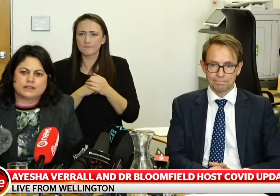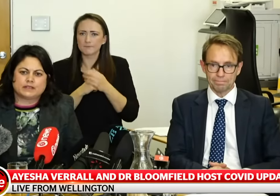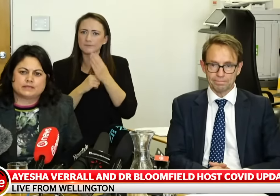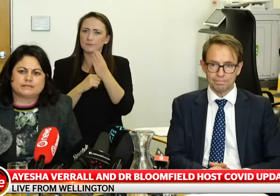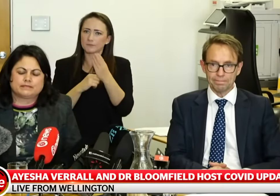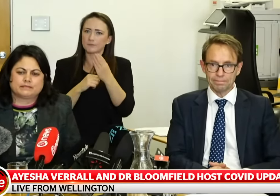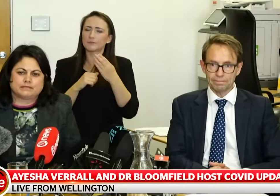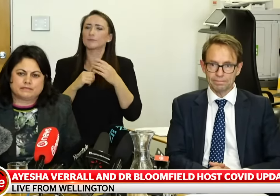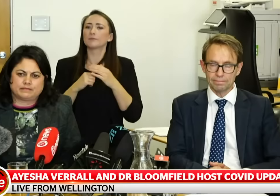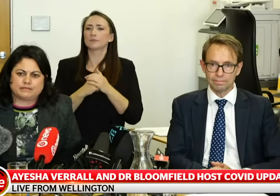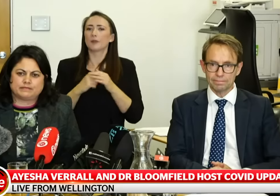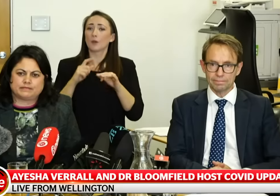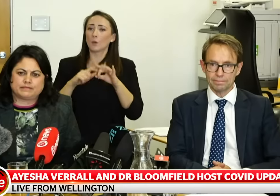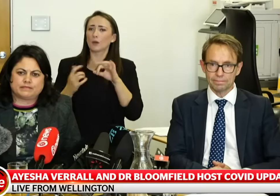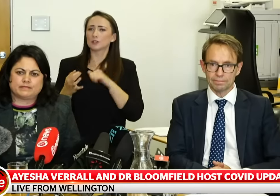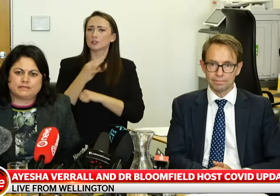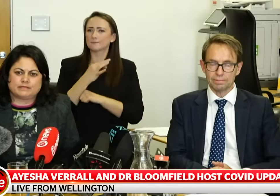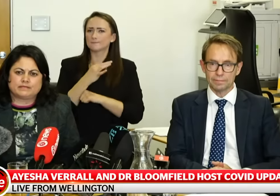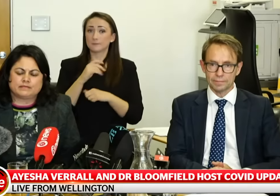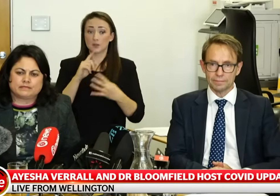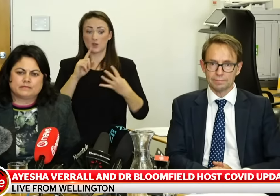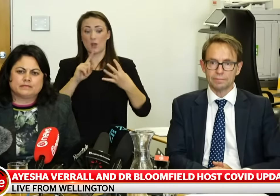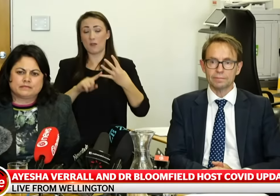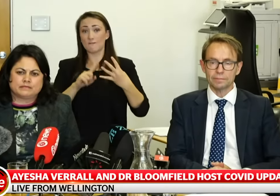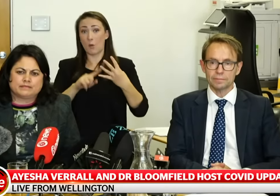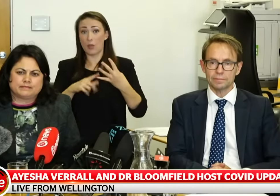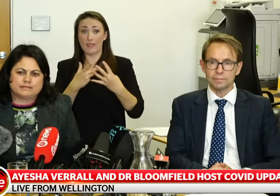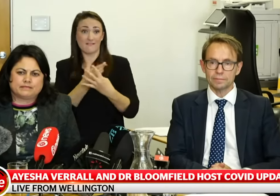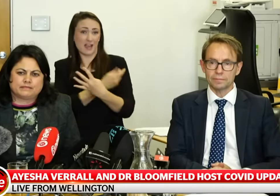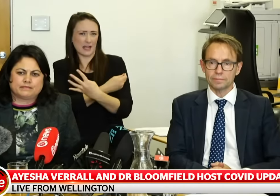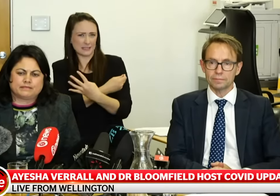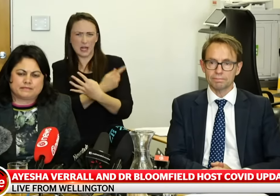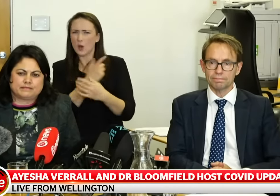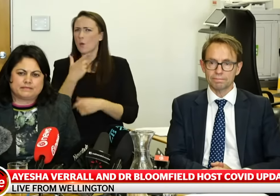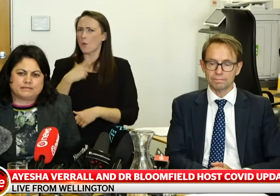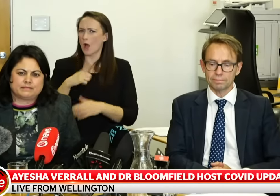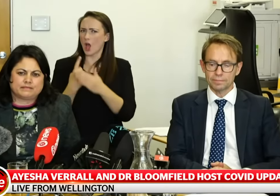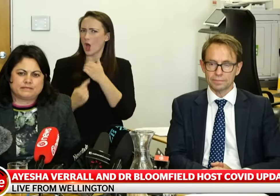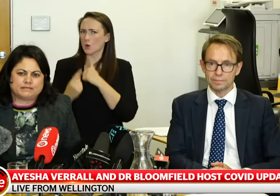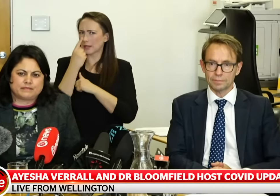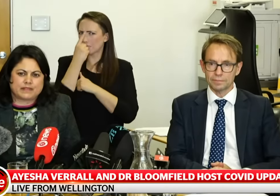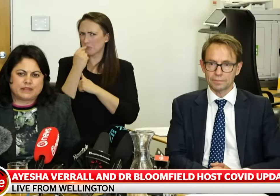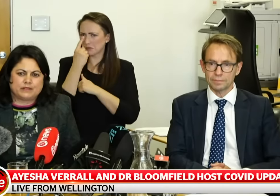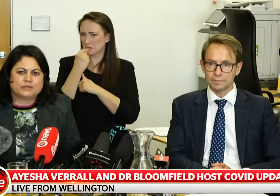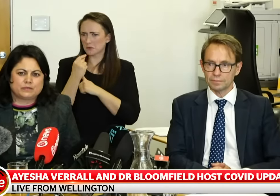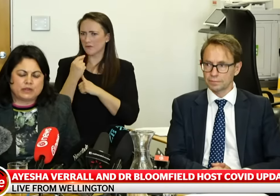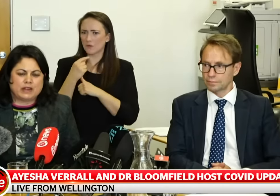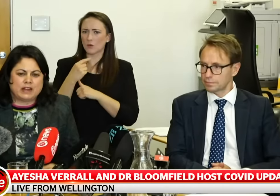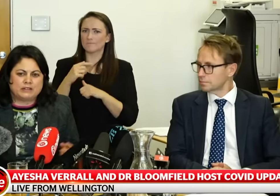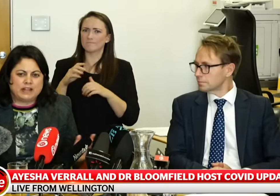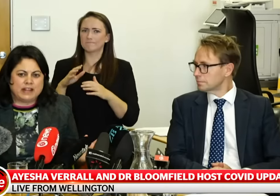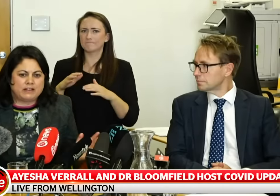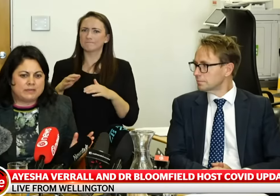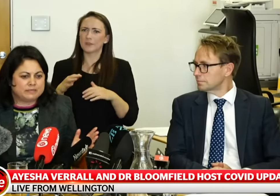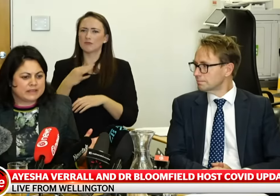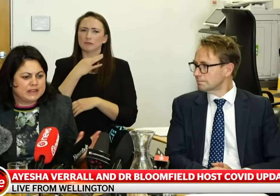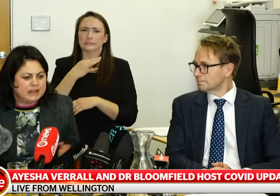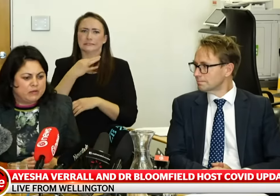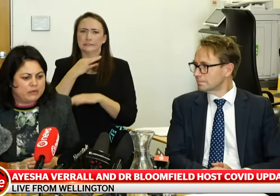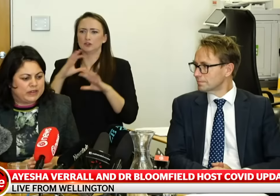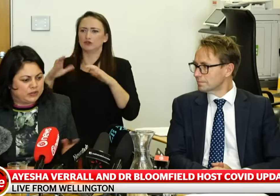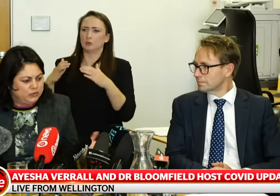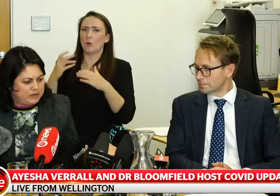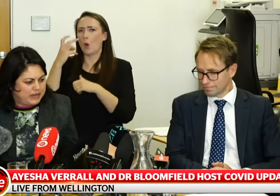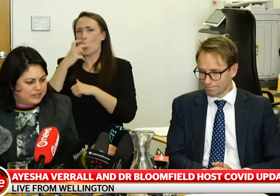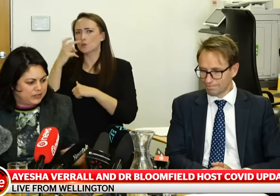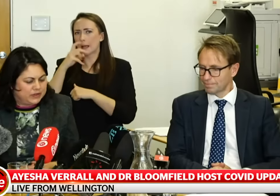the proposal is just to keep it to the high-risk groups. Why not open it up to the general population? Well, our